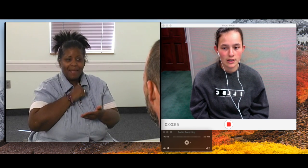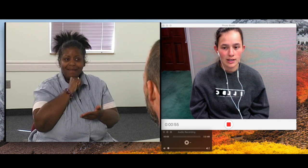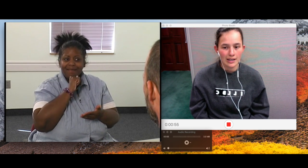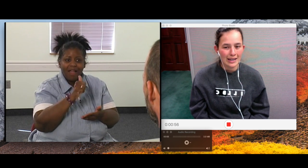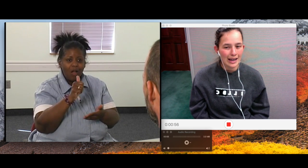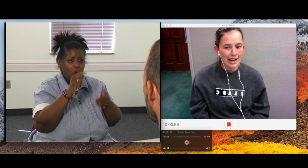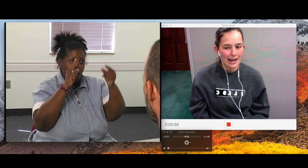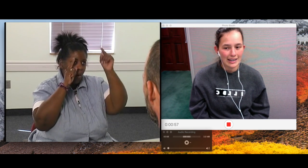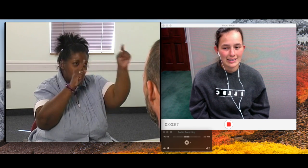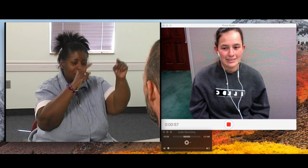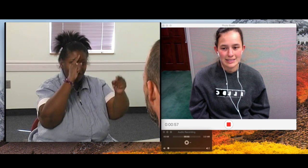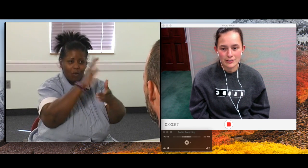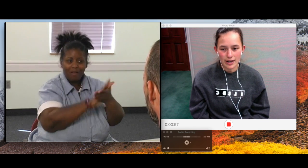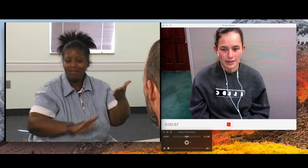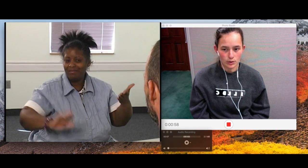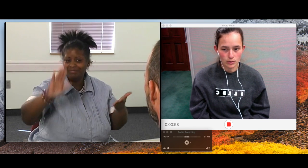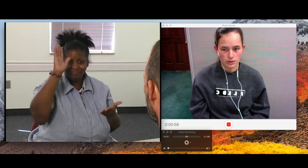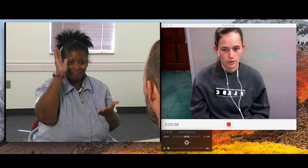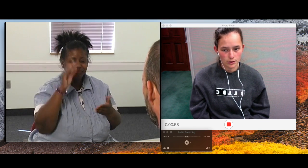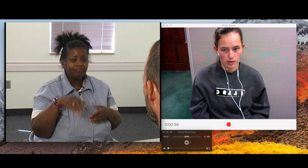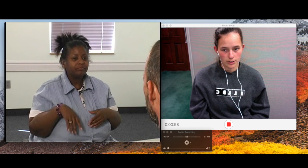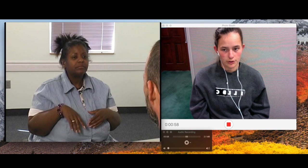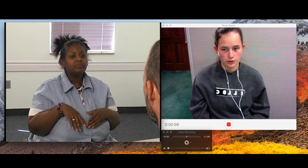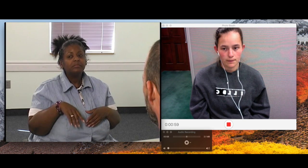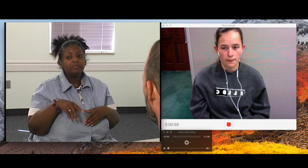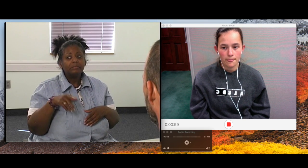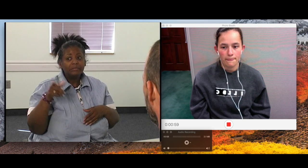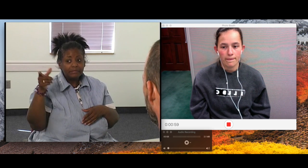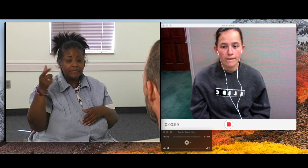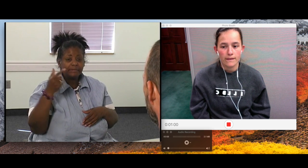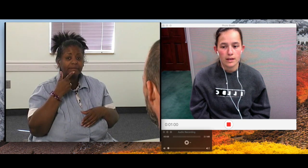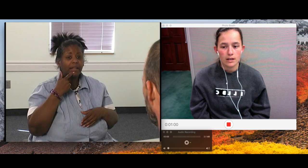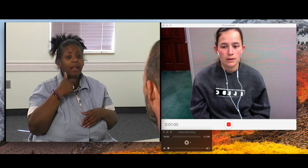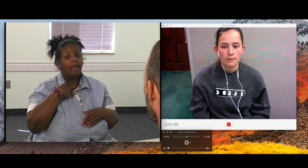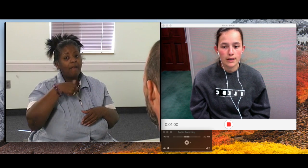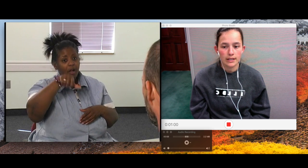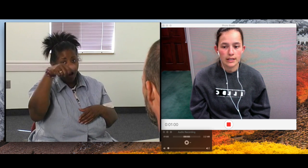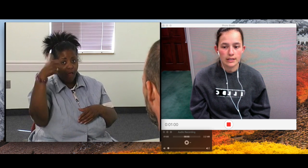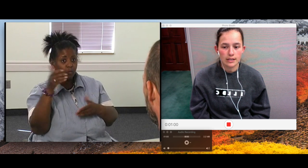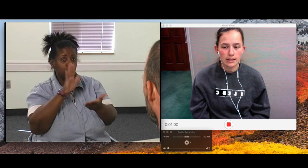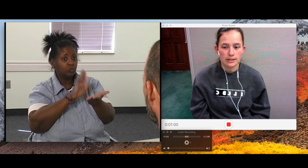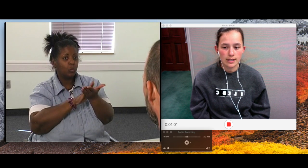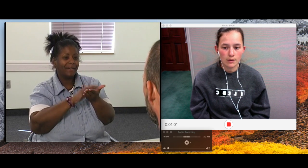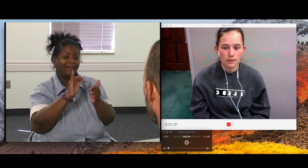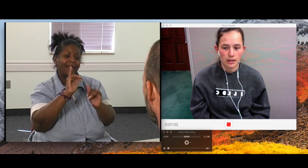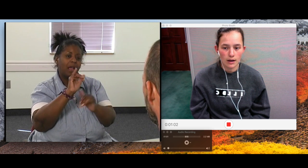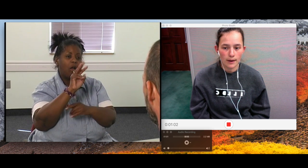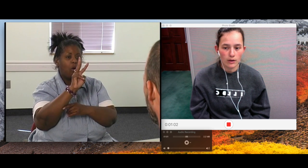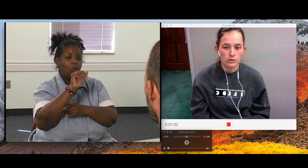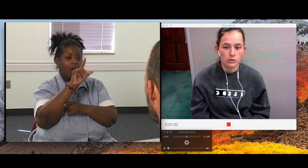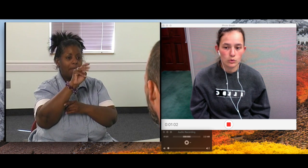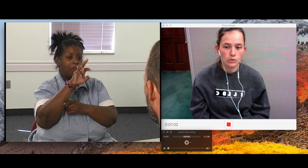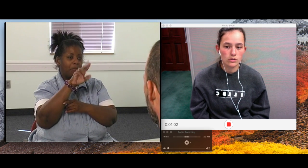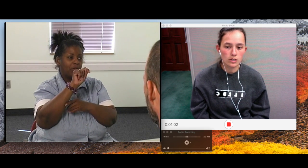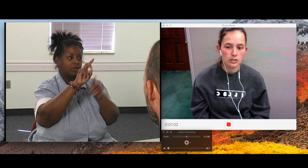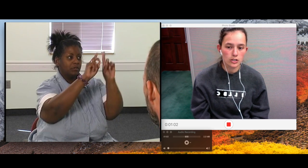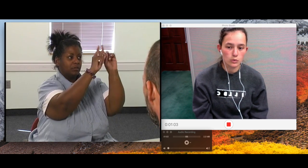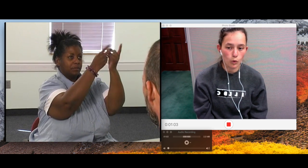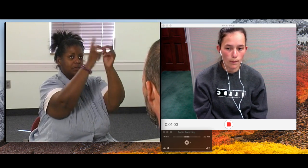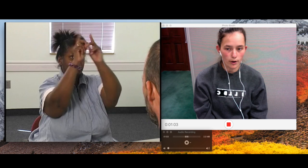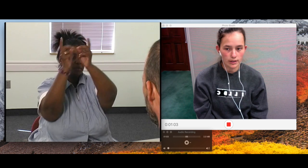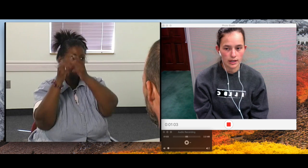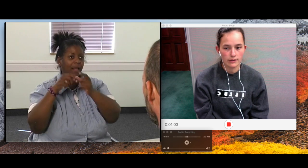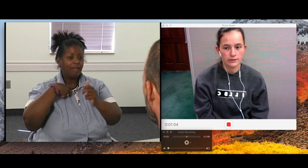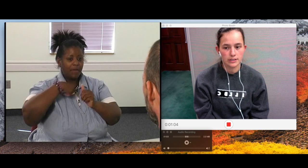college. I never had a goal to go to college, but he decided to tell me about schools such